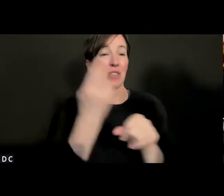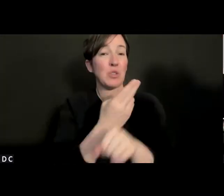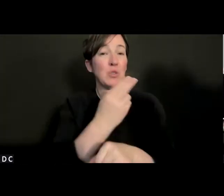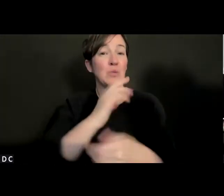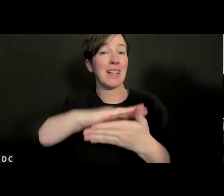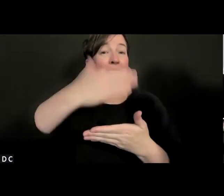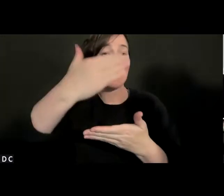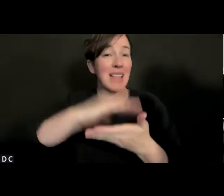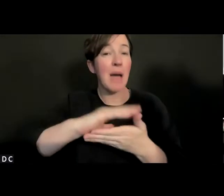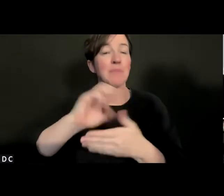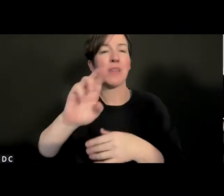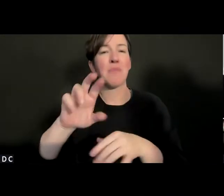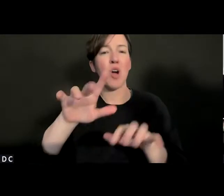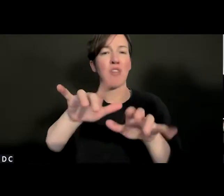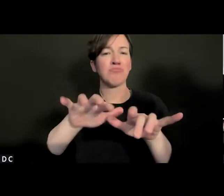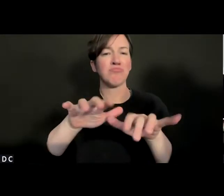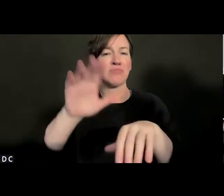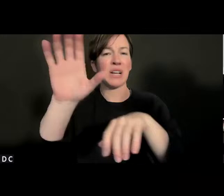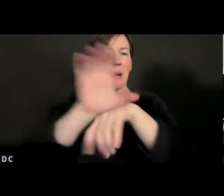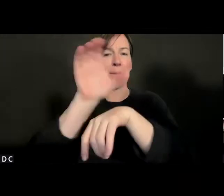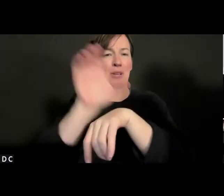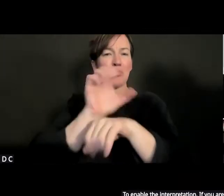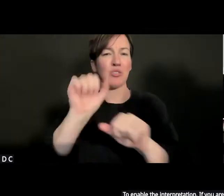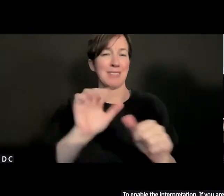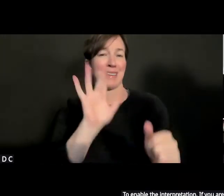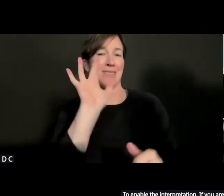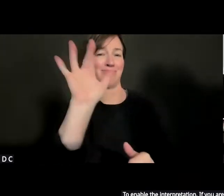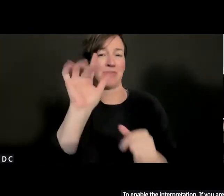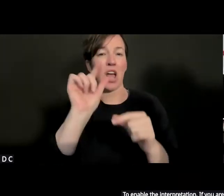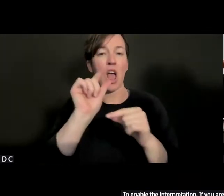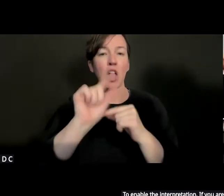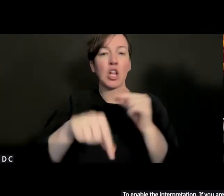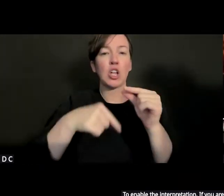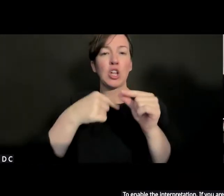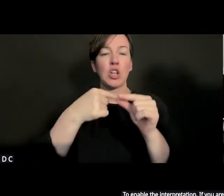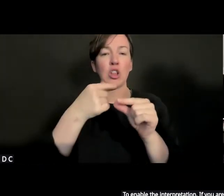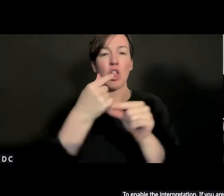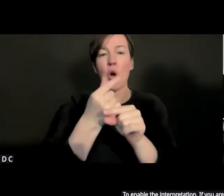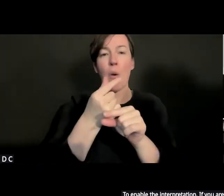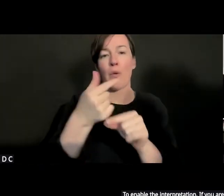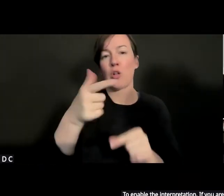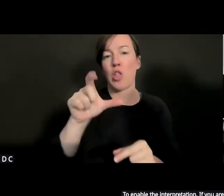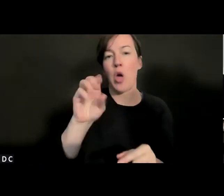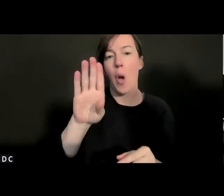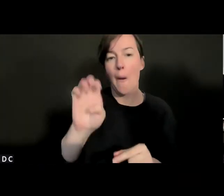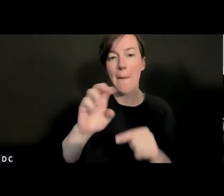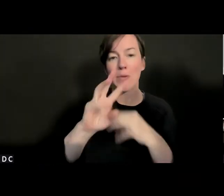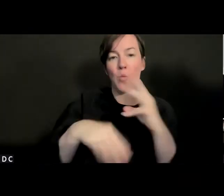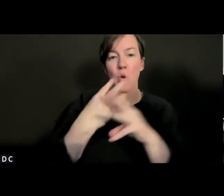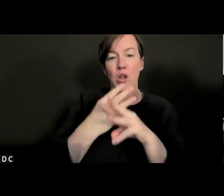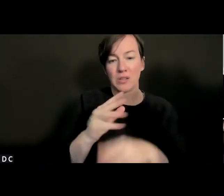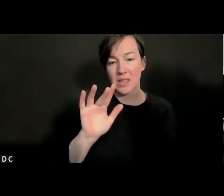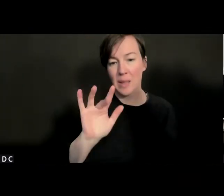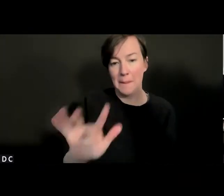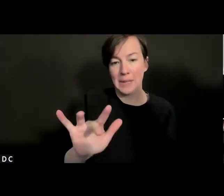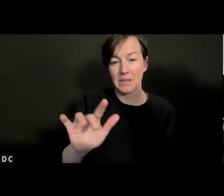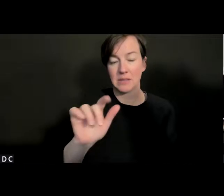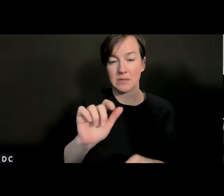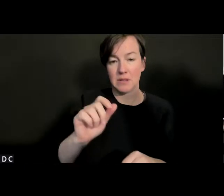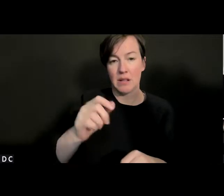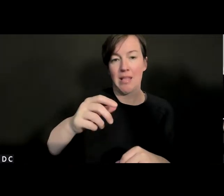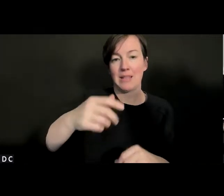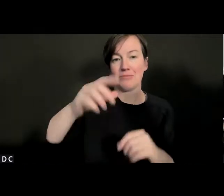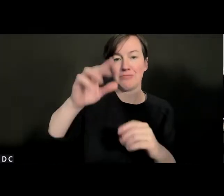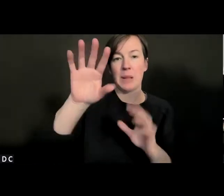or desktop, please locate the icon shaped like a globe at the bottom of your screen. Click on Language Interpretation and then select